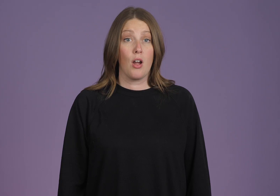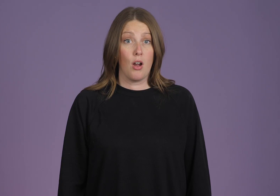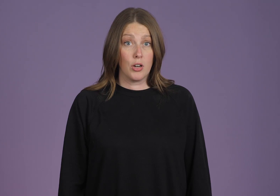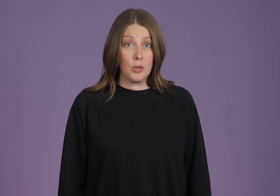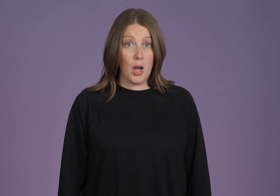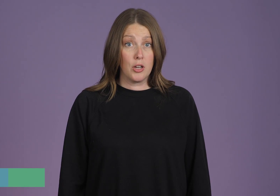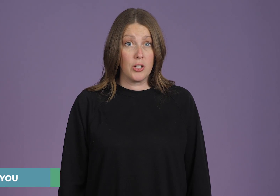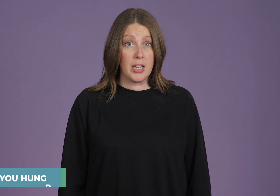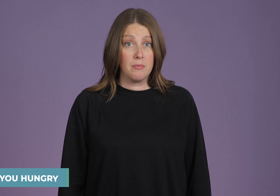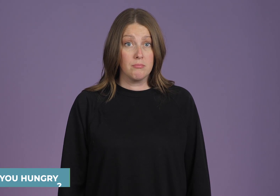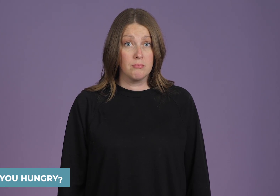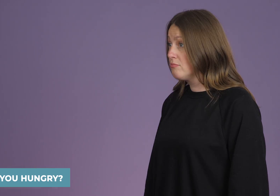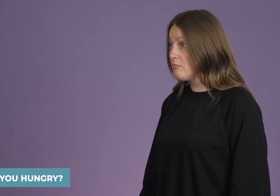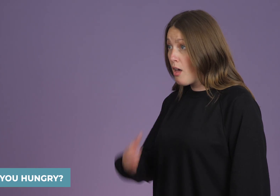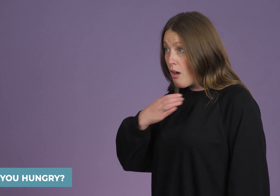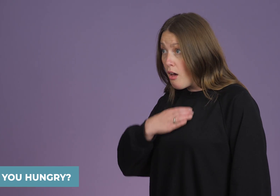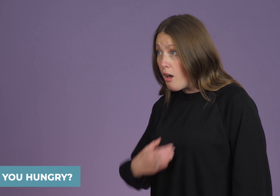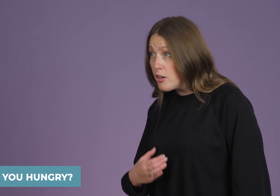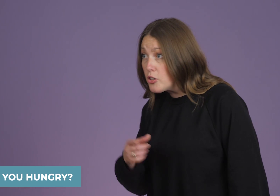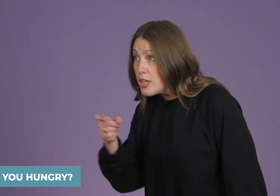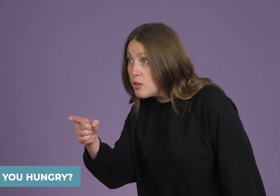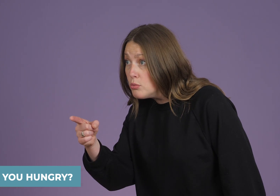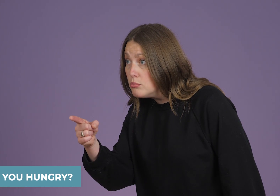Are you hungry? Hungry you?